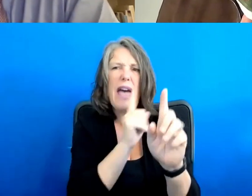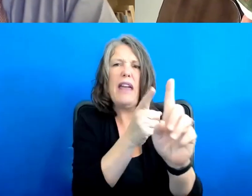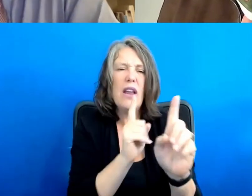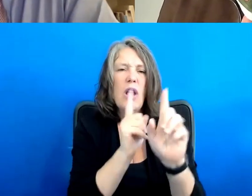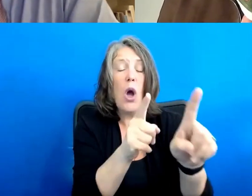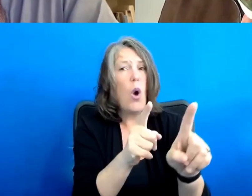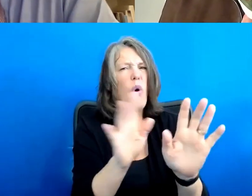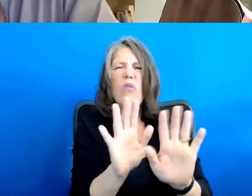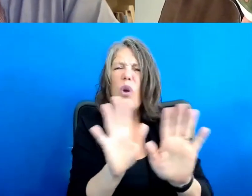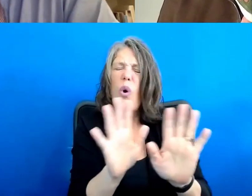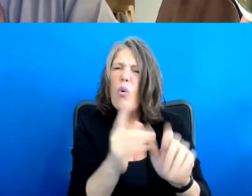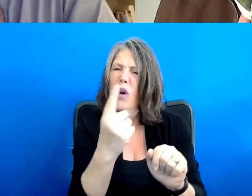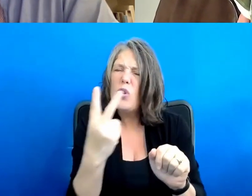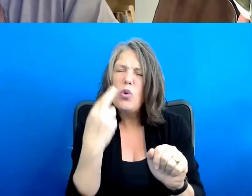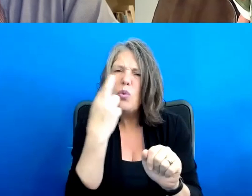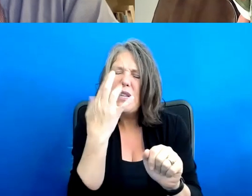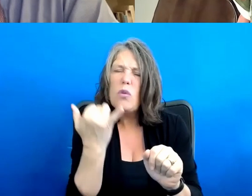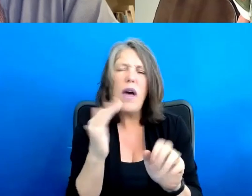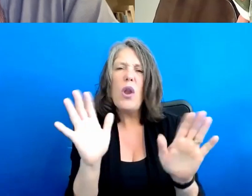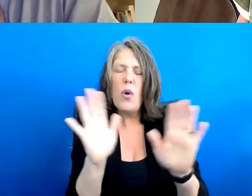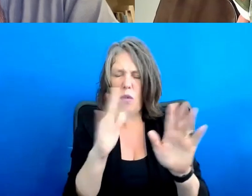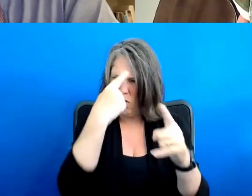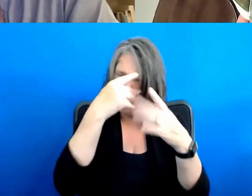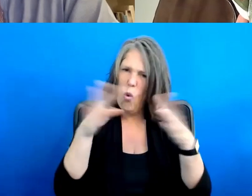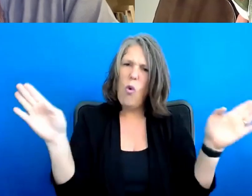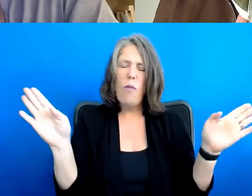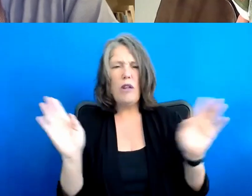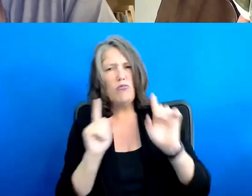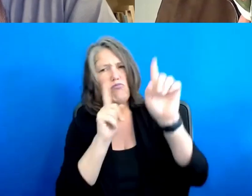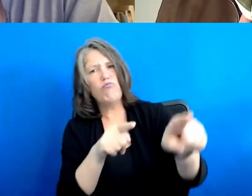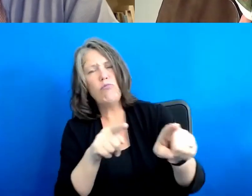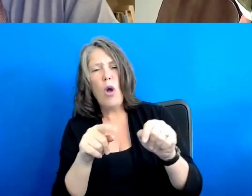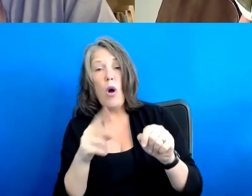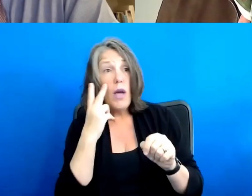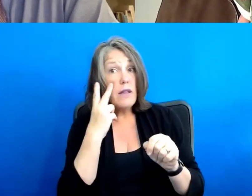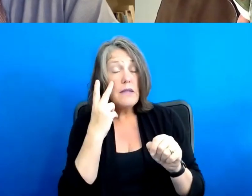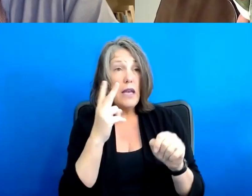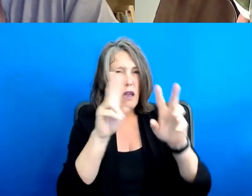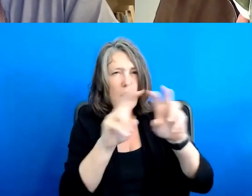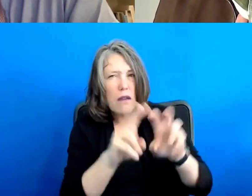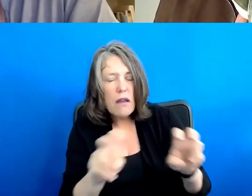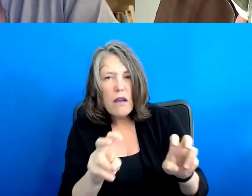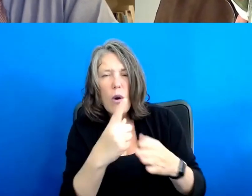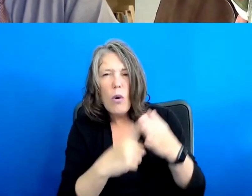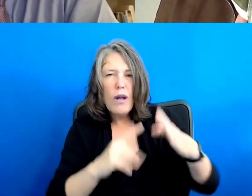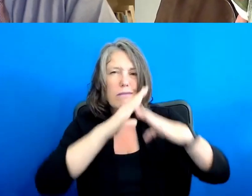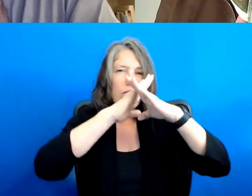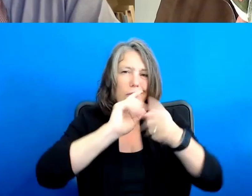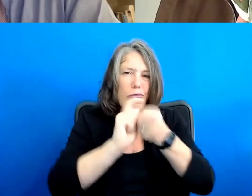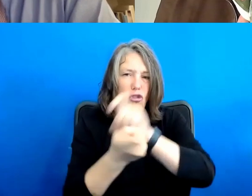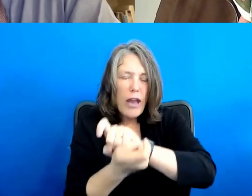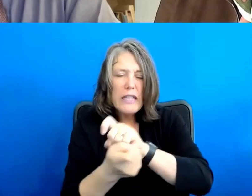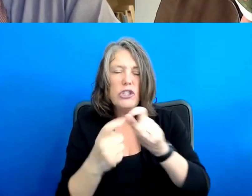an open mind and try and figure out what are the inhibiting factors for change and what are the